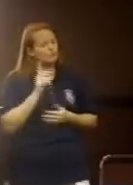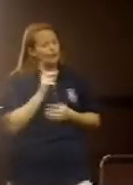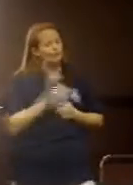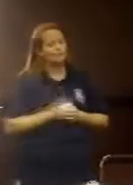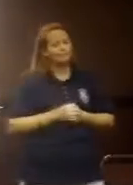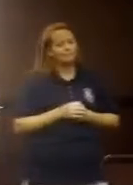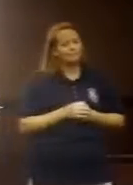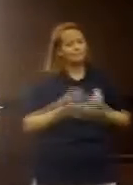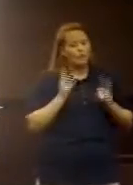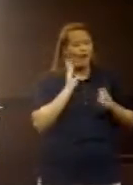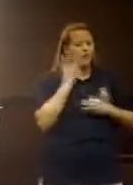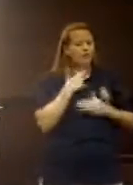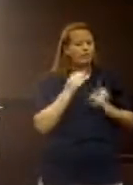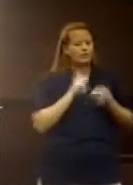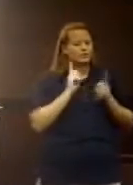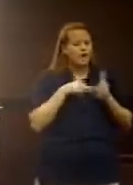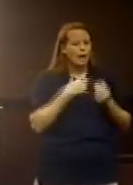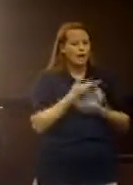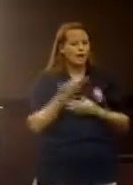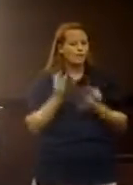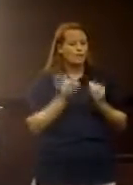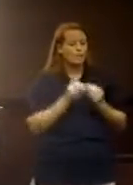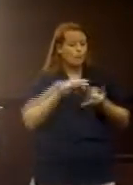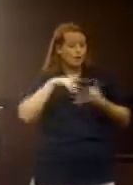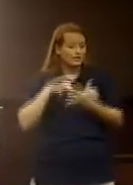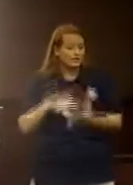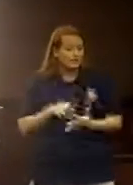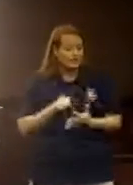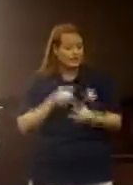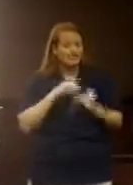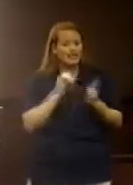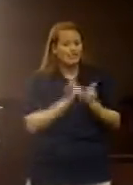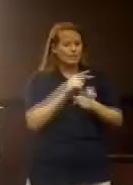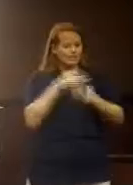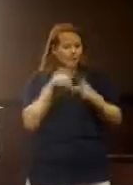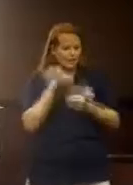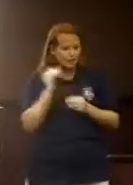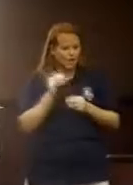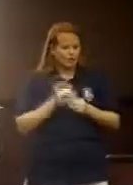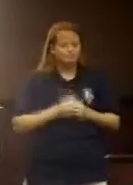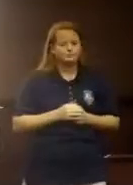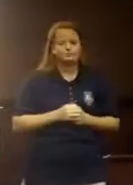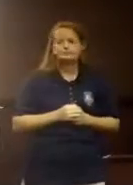Okay, well, I'd like to talk about a few more studies in this handout.